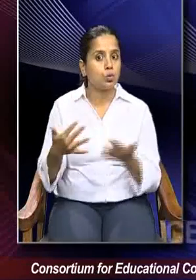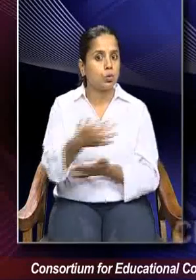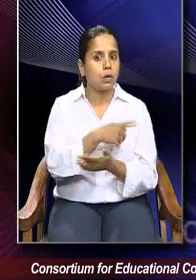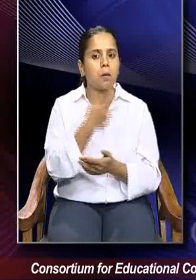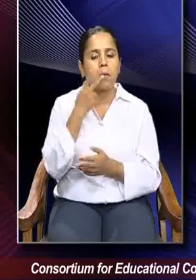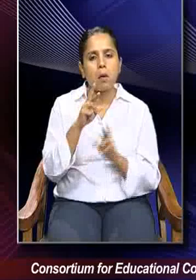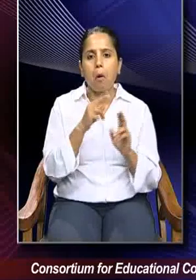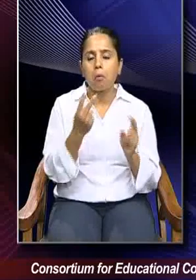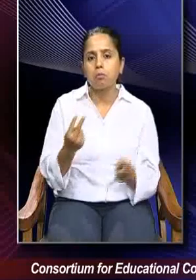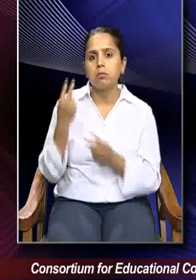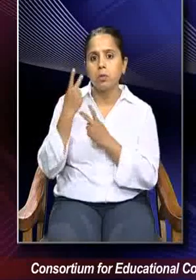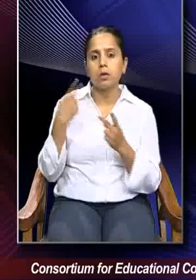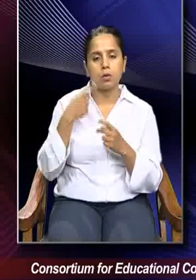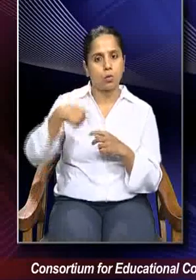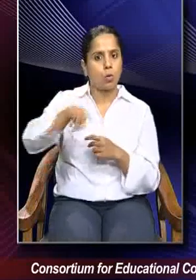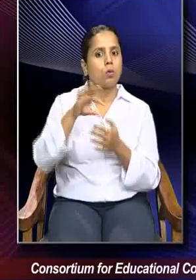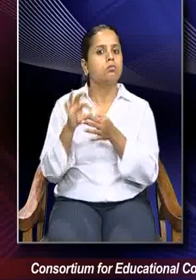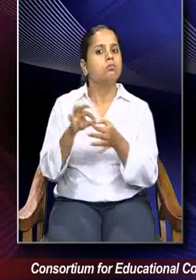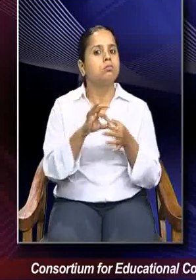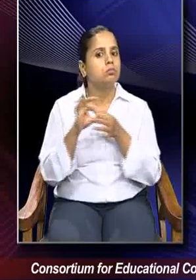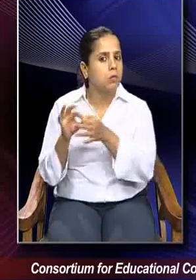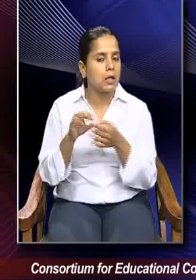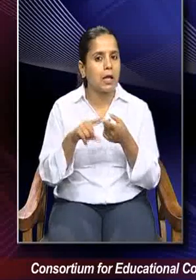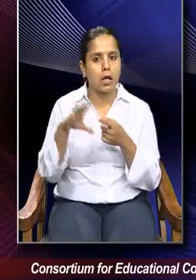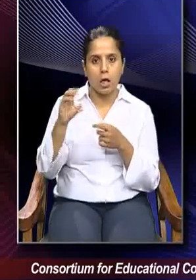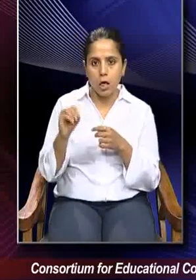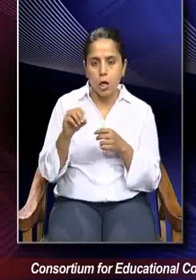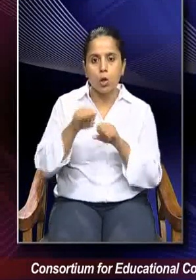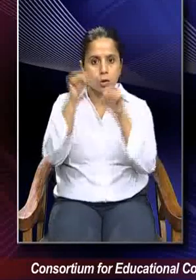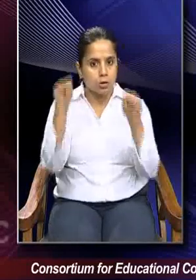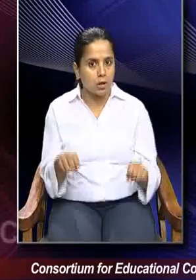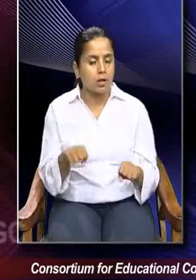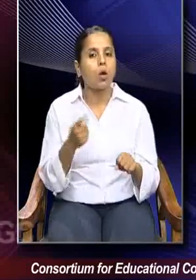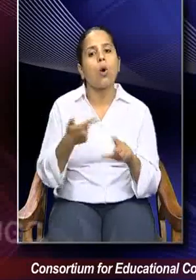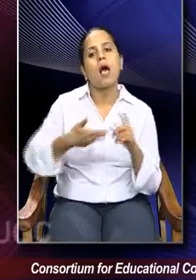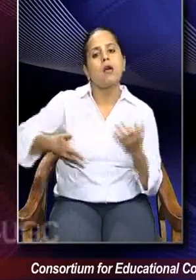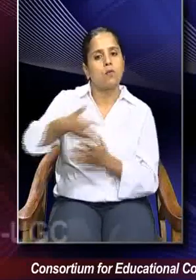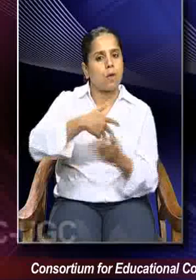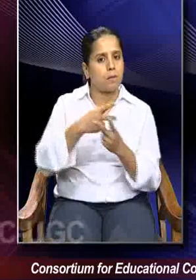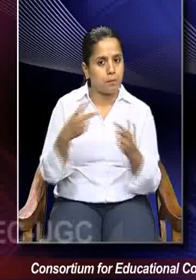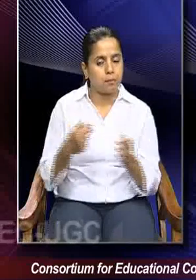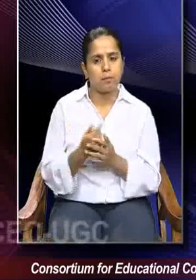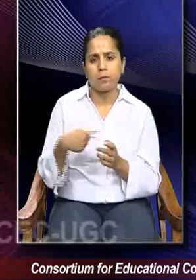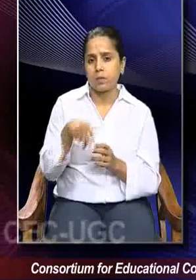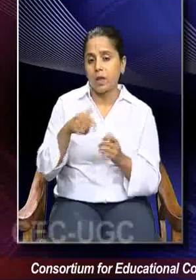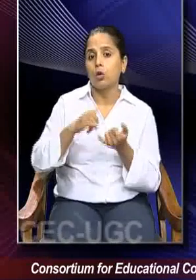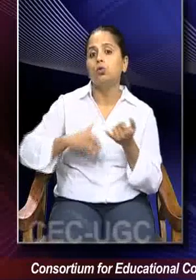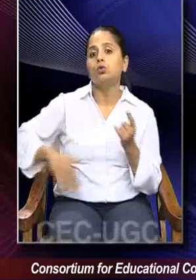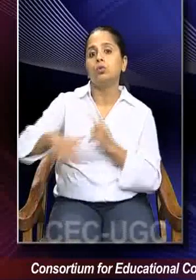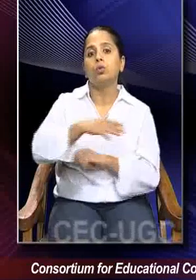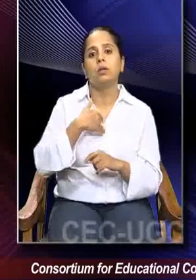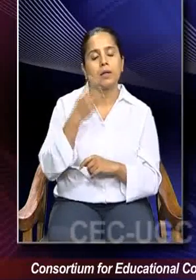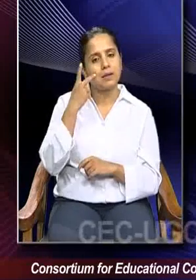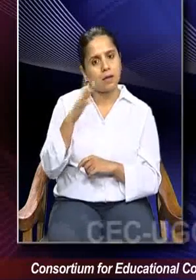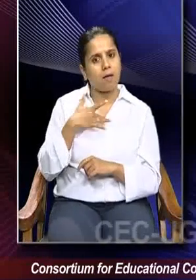be reflected on our relationship between ecosystem, ecology, environment. Such a society which we